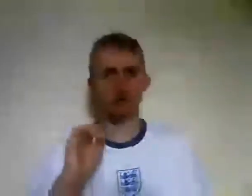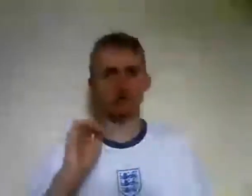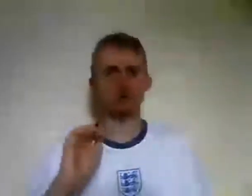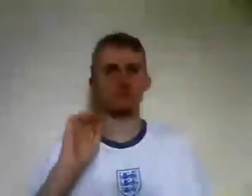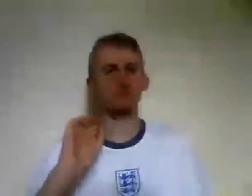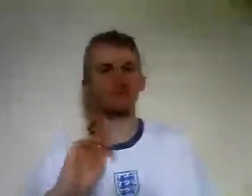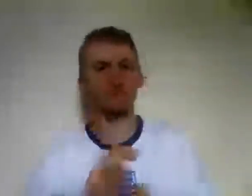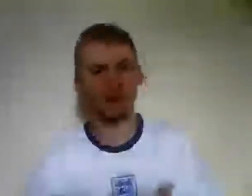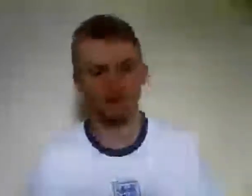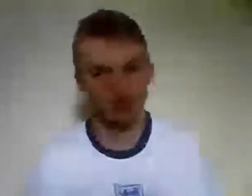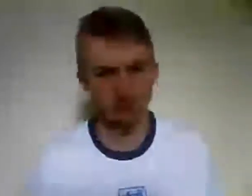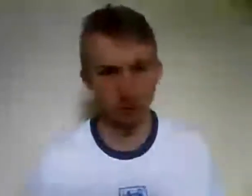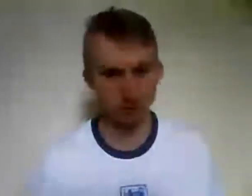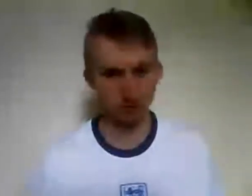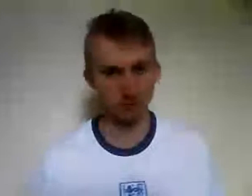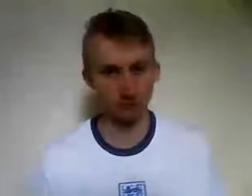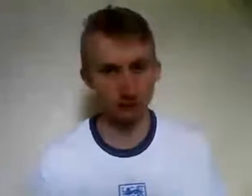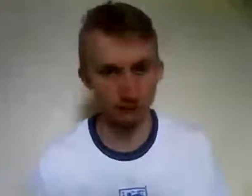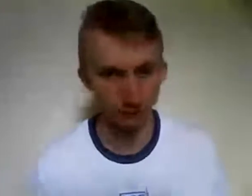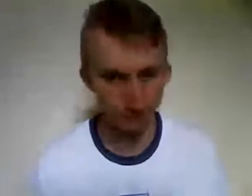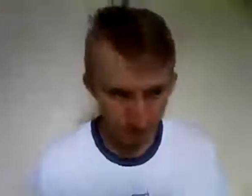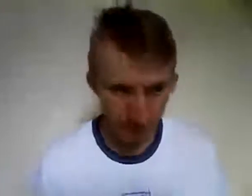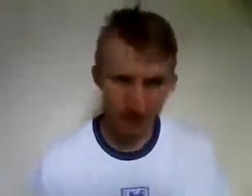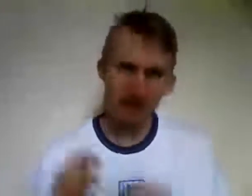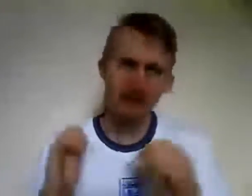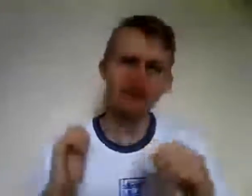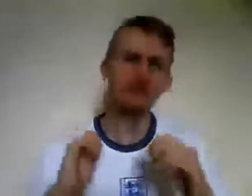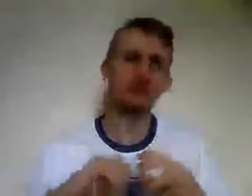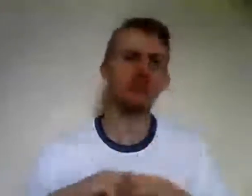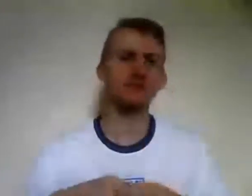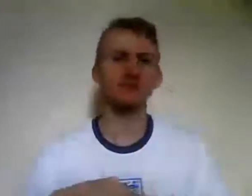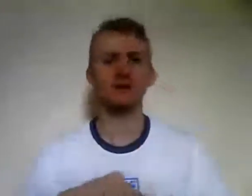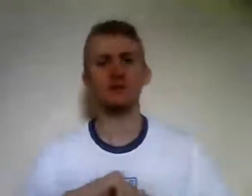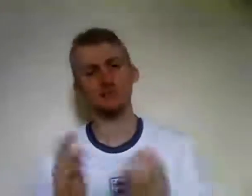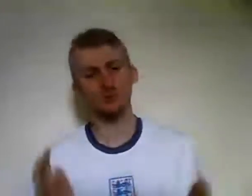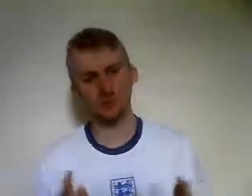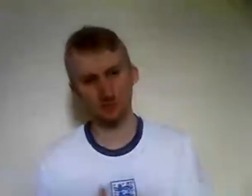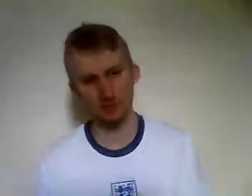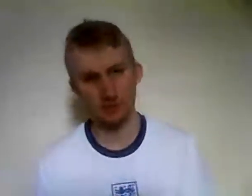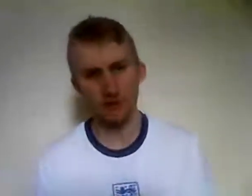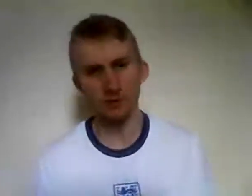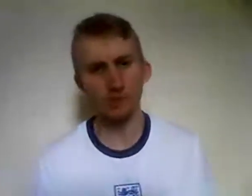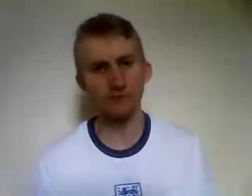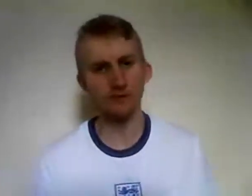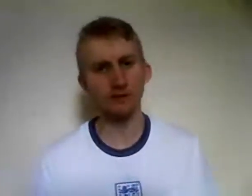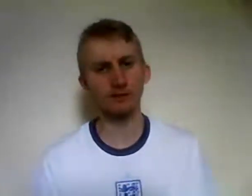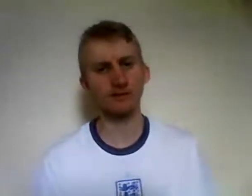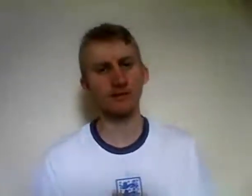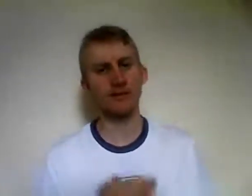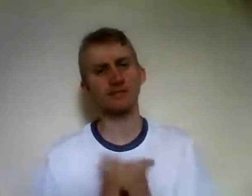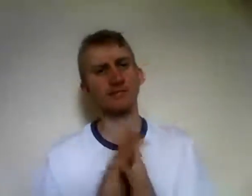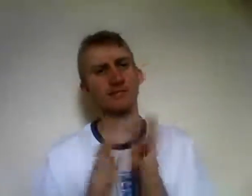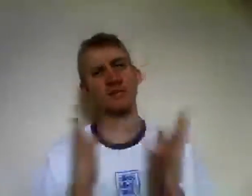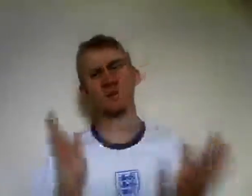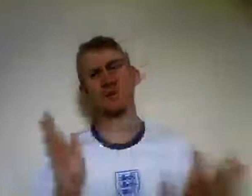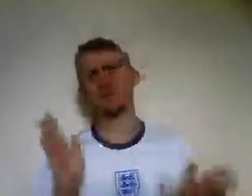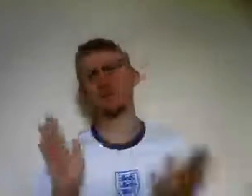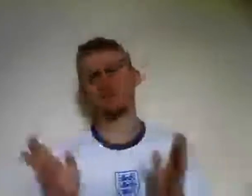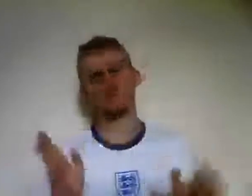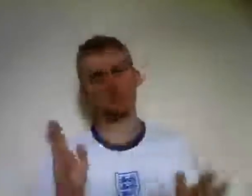18,301 fans at the Goldstone ground. In 1999, the club entered administration with debts estimated to be